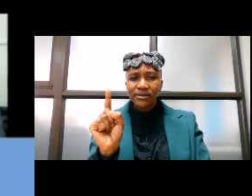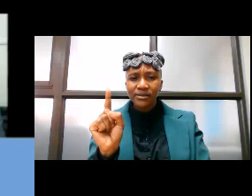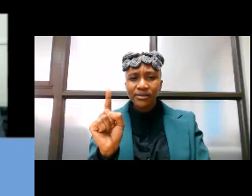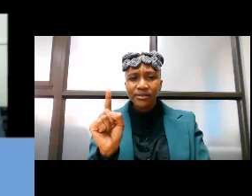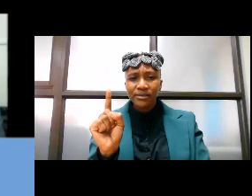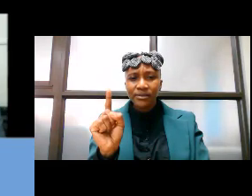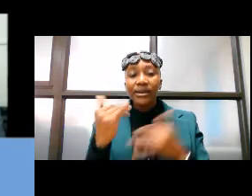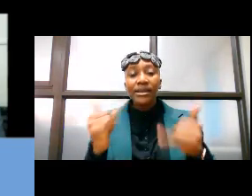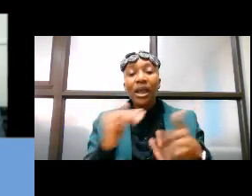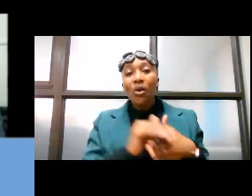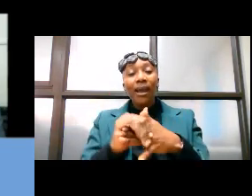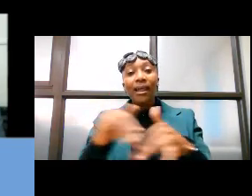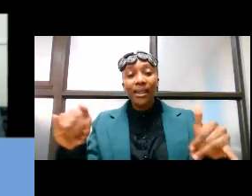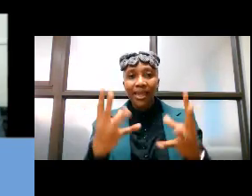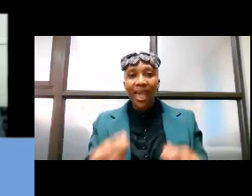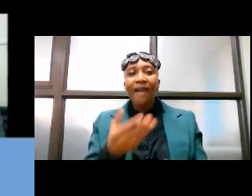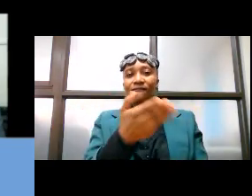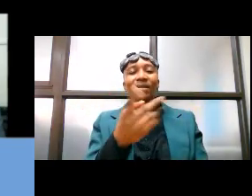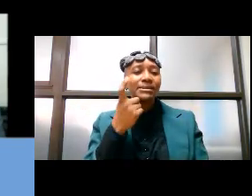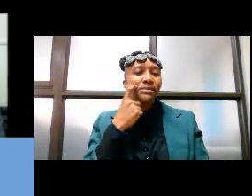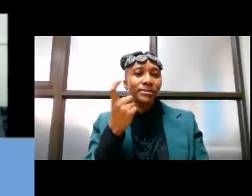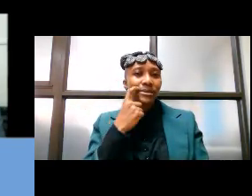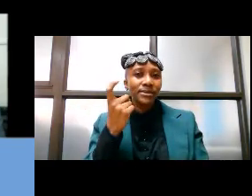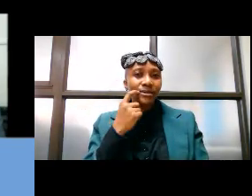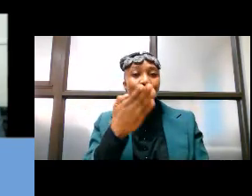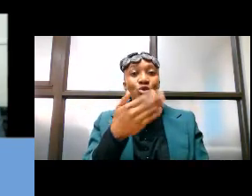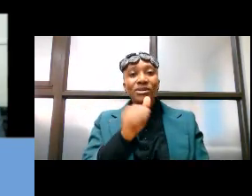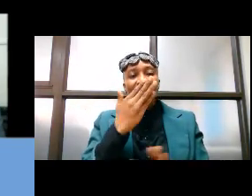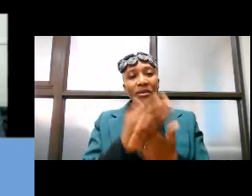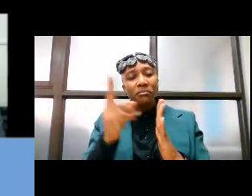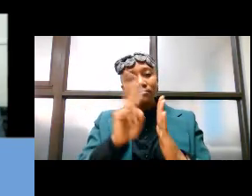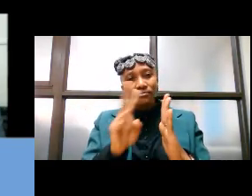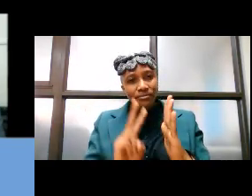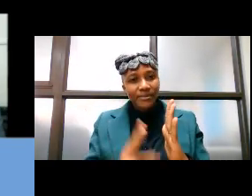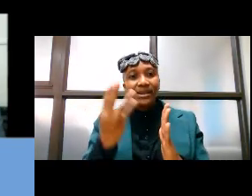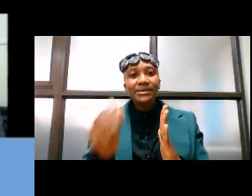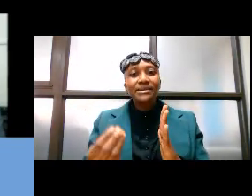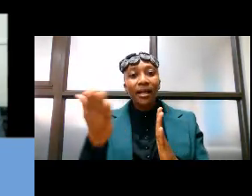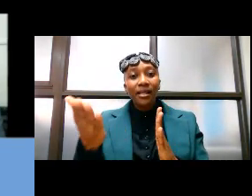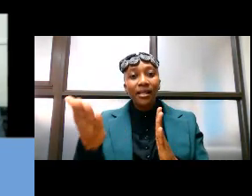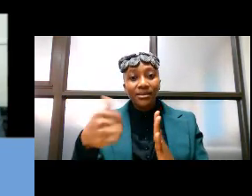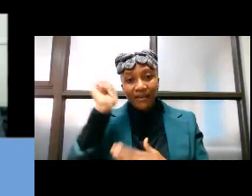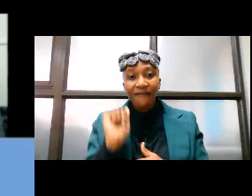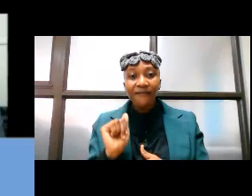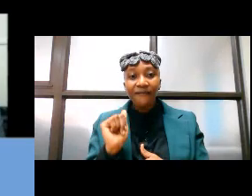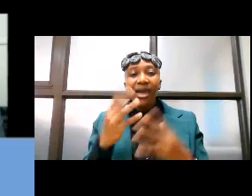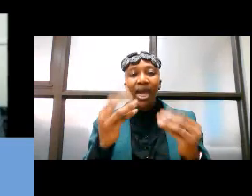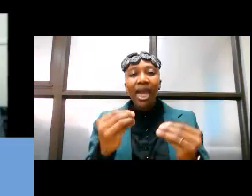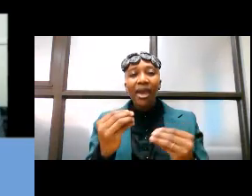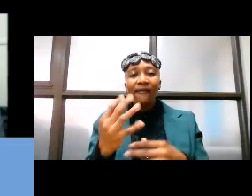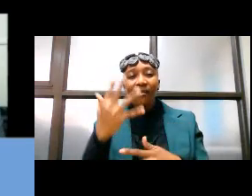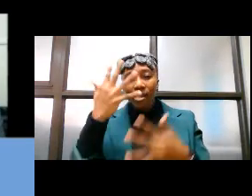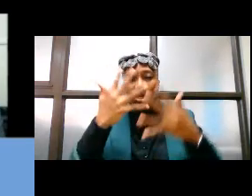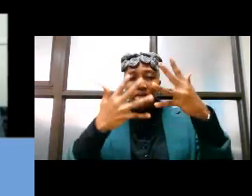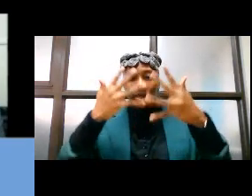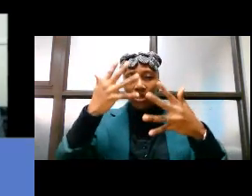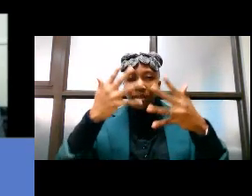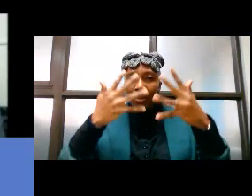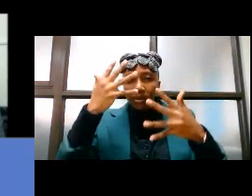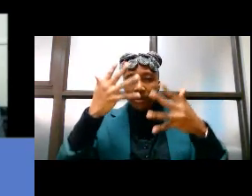guideline that we have here. You can have a look at whether the child has blurry vision, whether the child has a